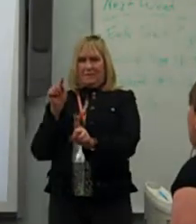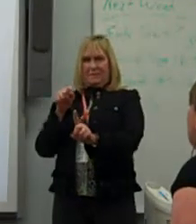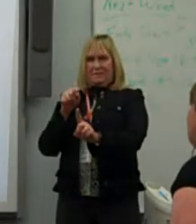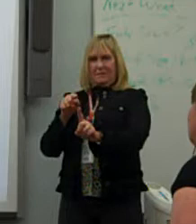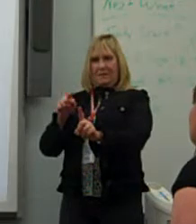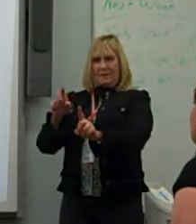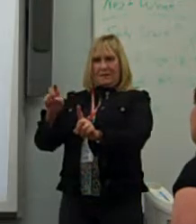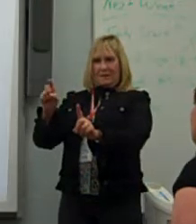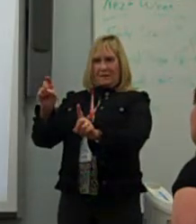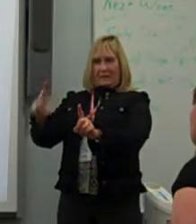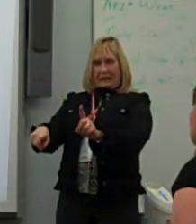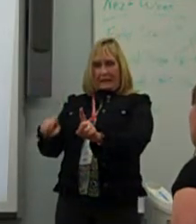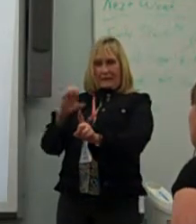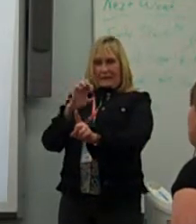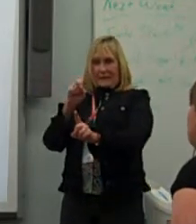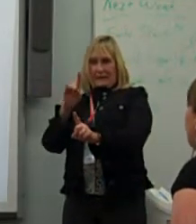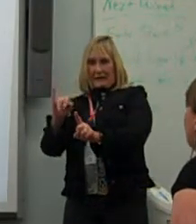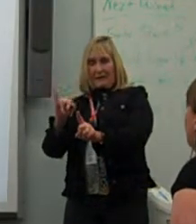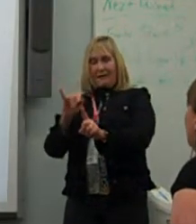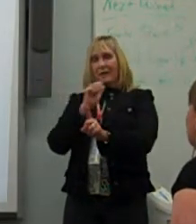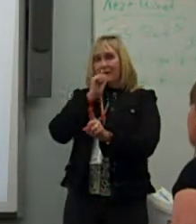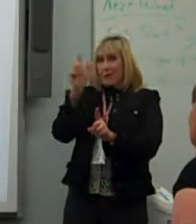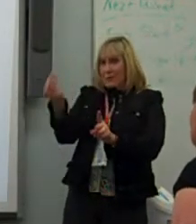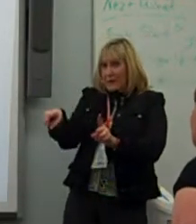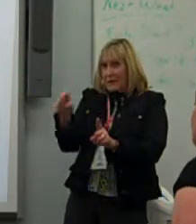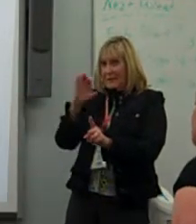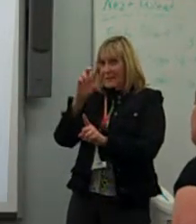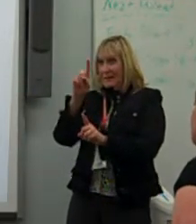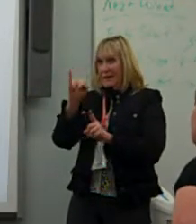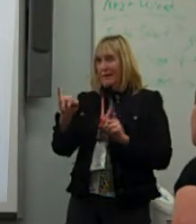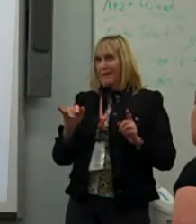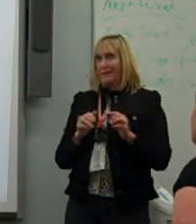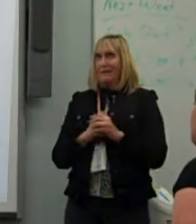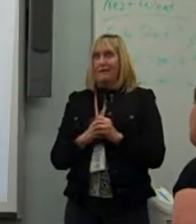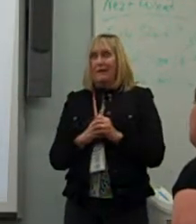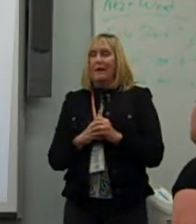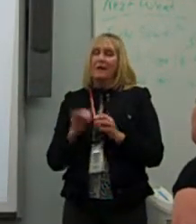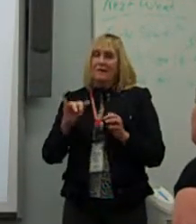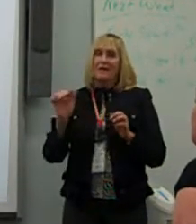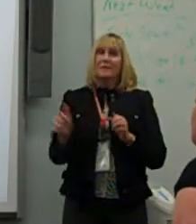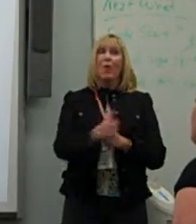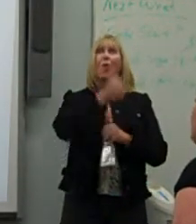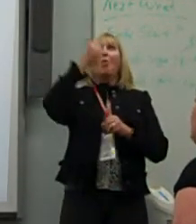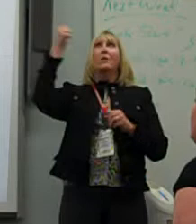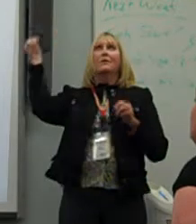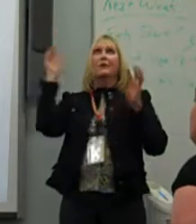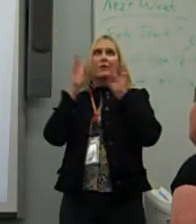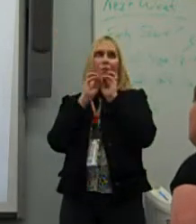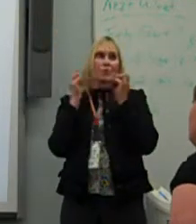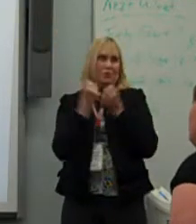I think related to the identifying someone if they need a CDI or don't need a CDI,